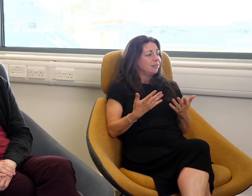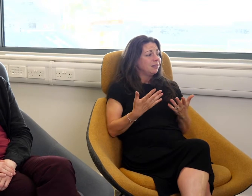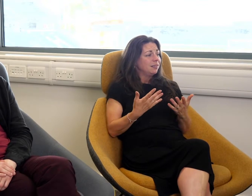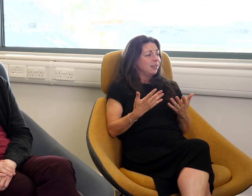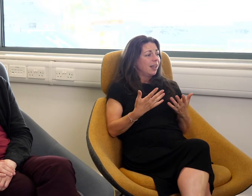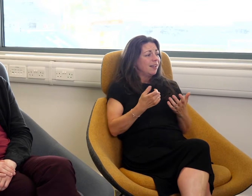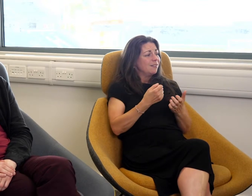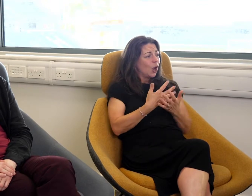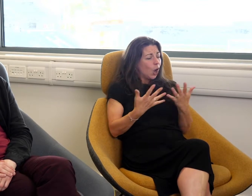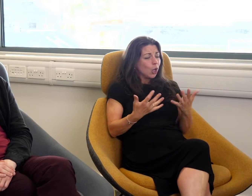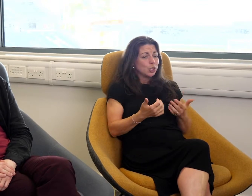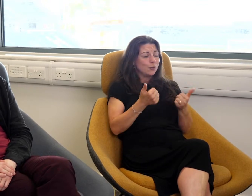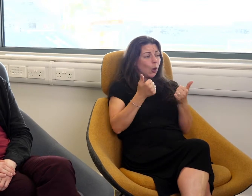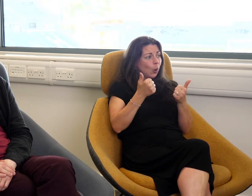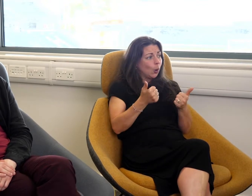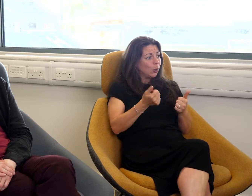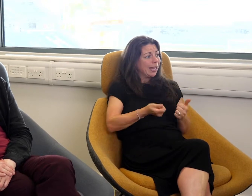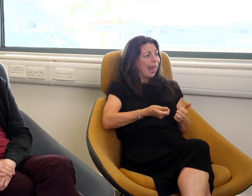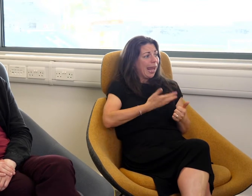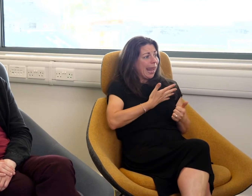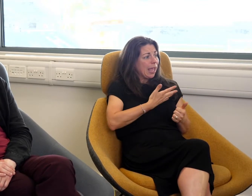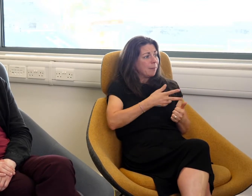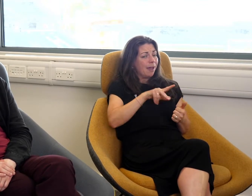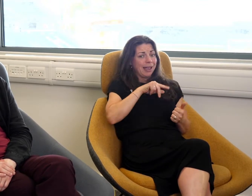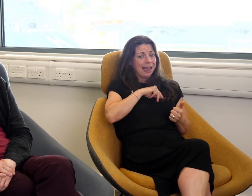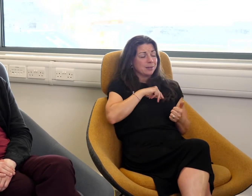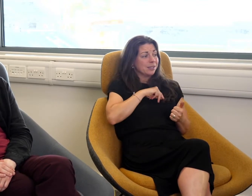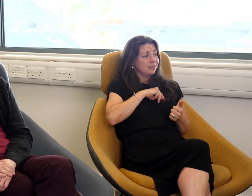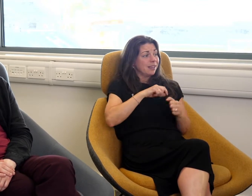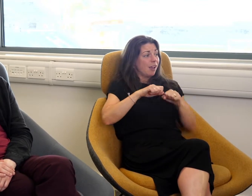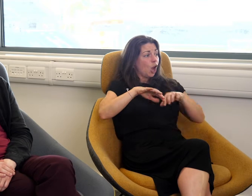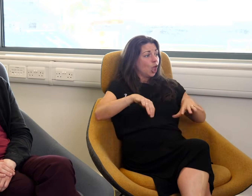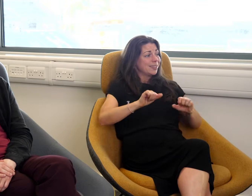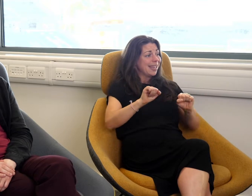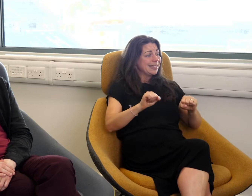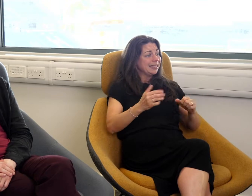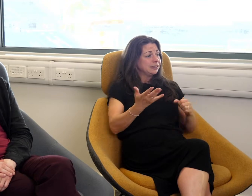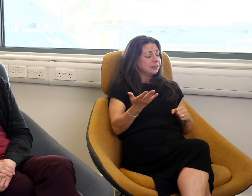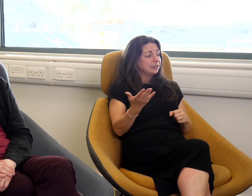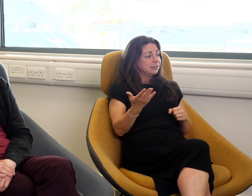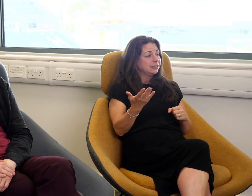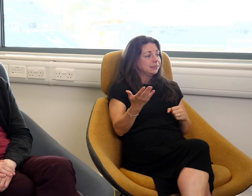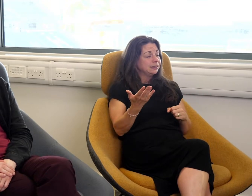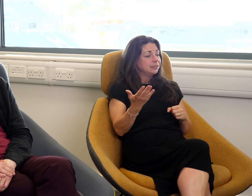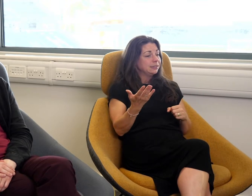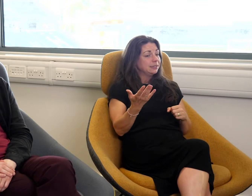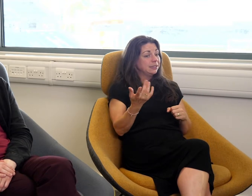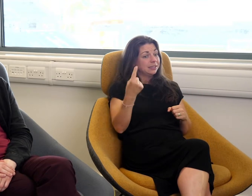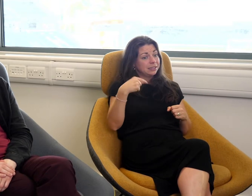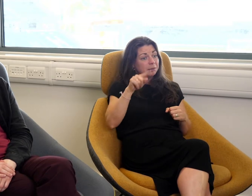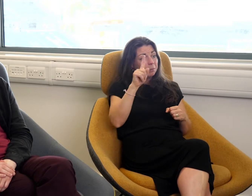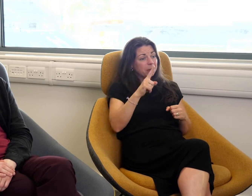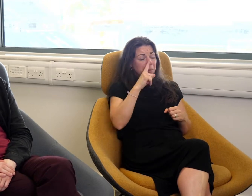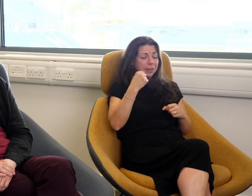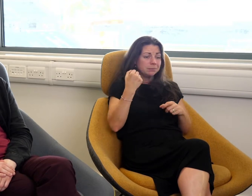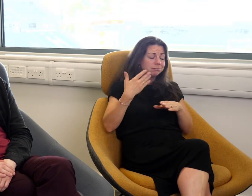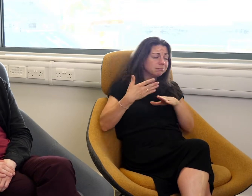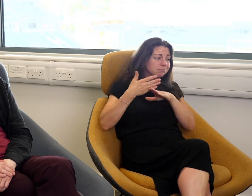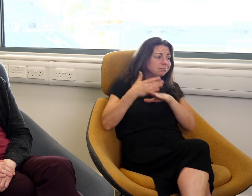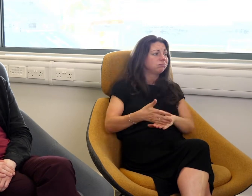good Labour councillors across the country have lost seats. These are people who've been doing fantastic work, and people